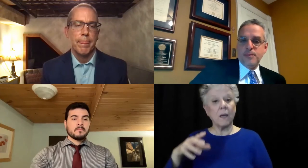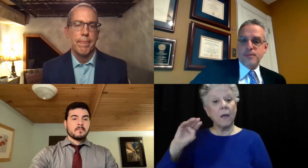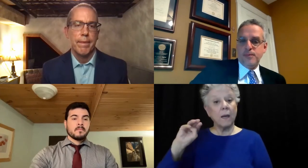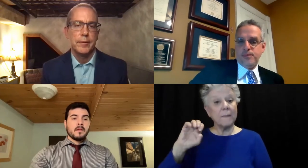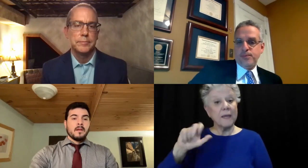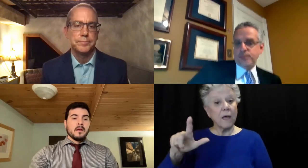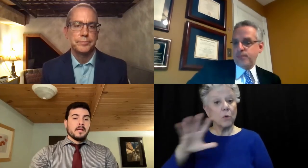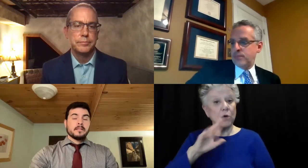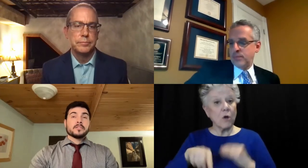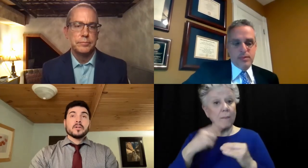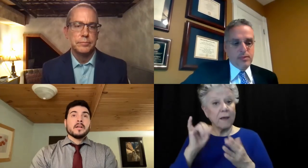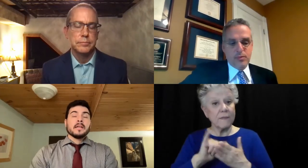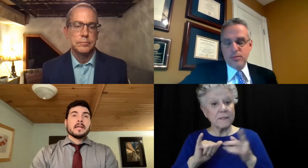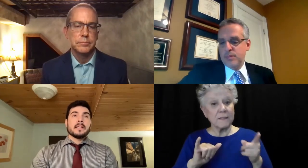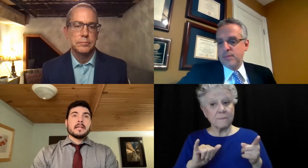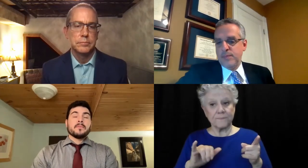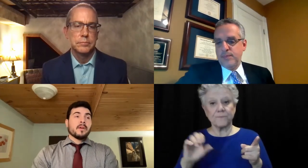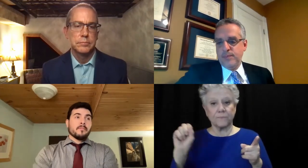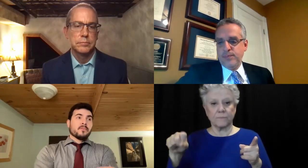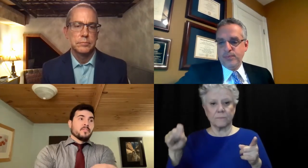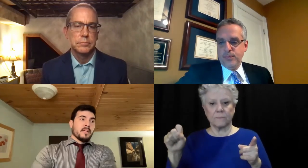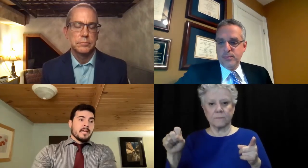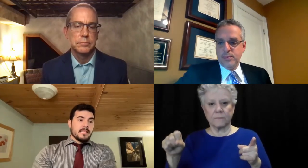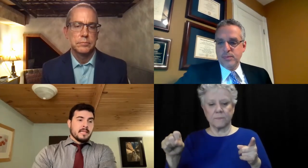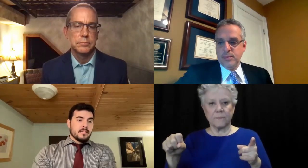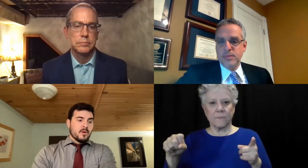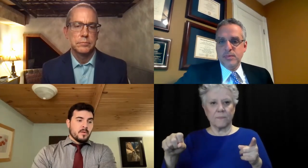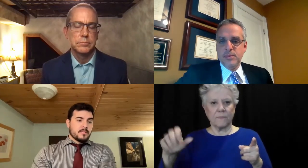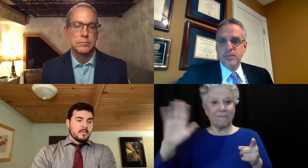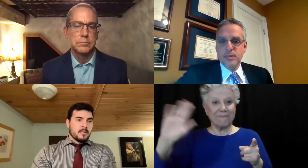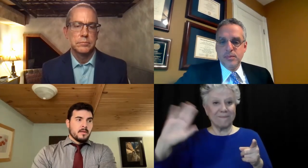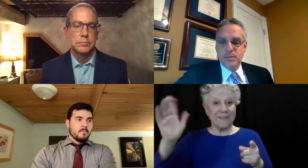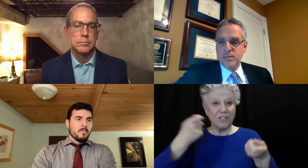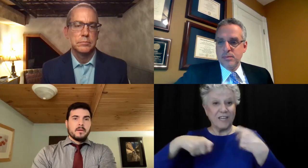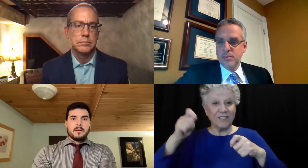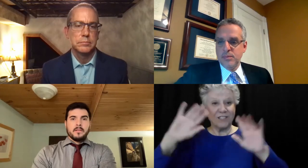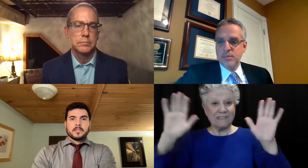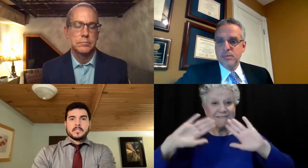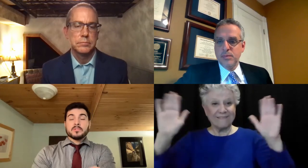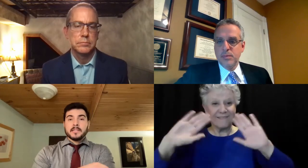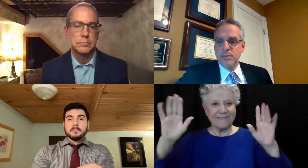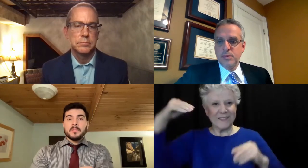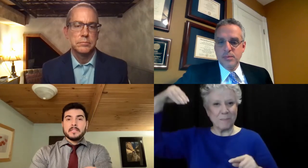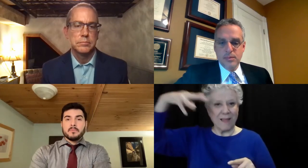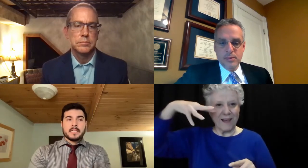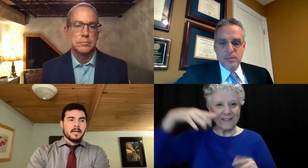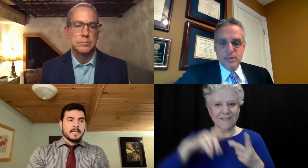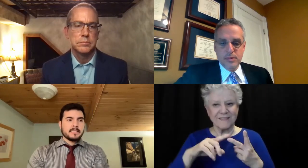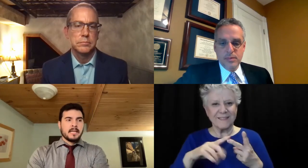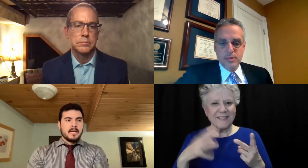start? Sure. First of all, I think there's always, the church has a responsibility